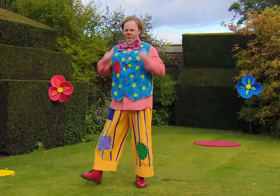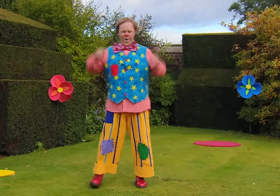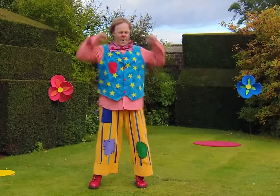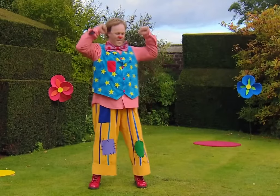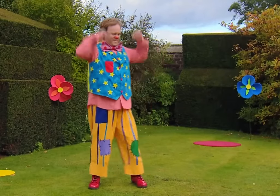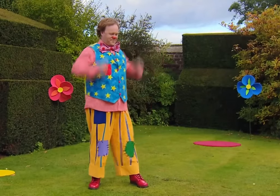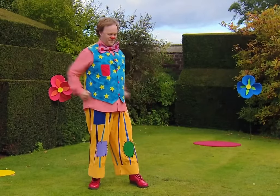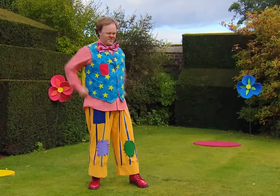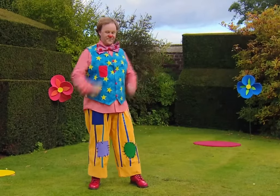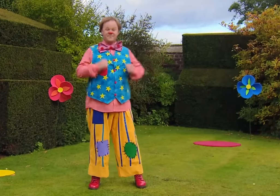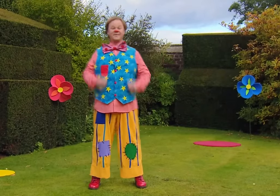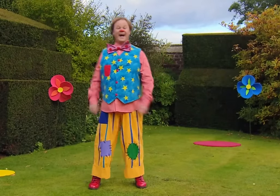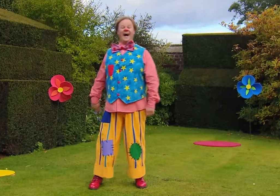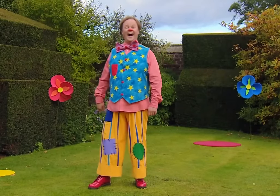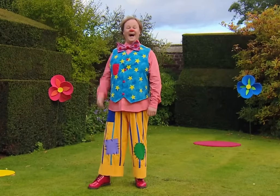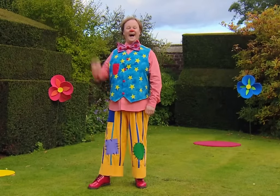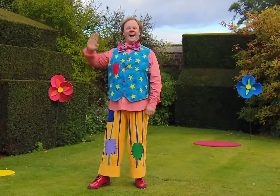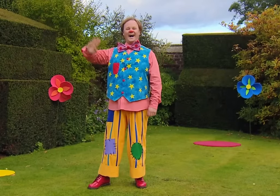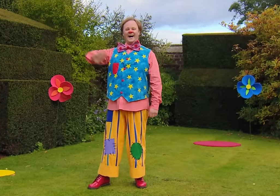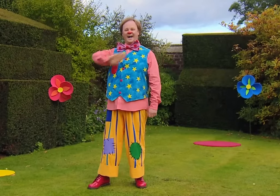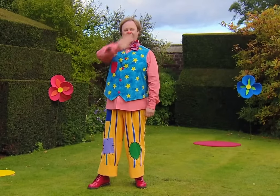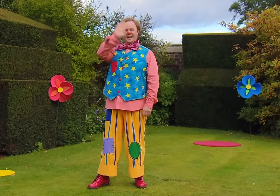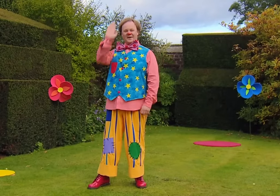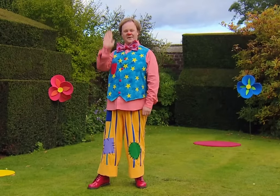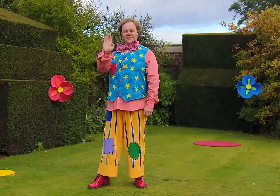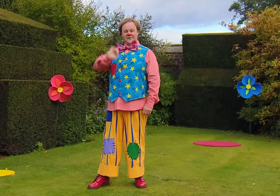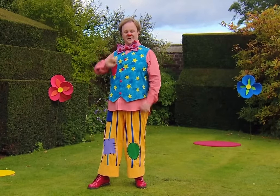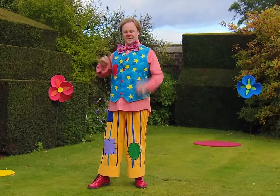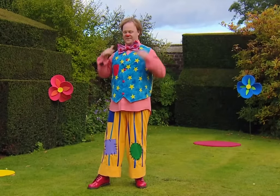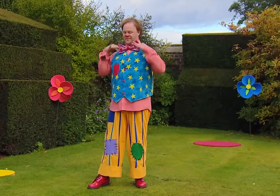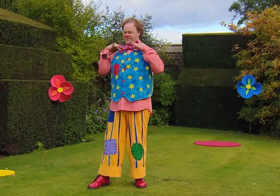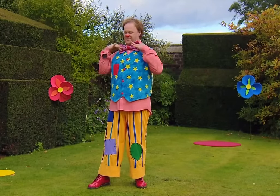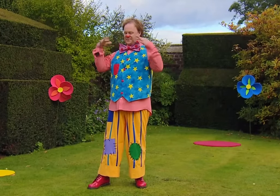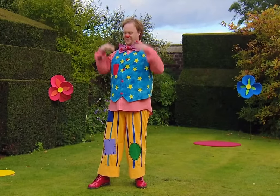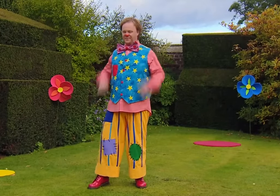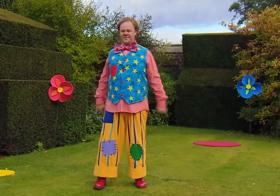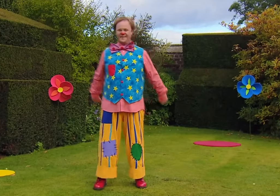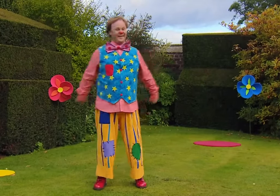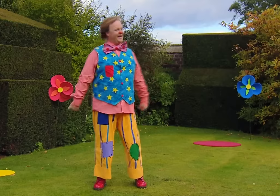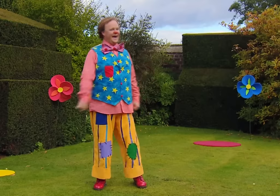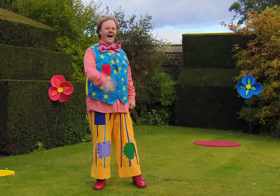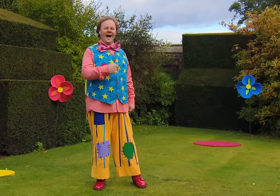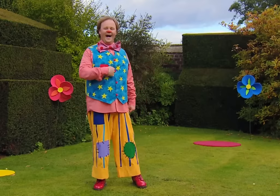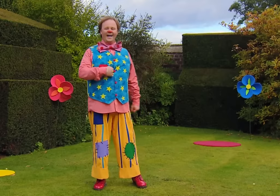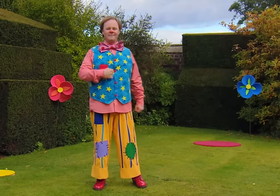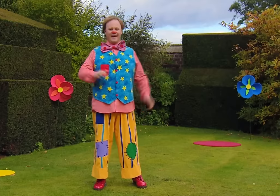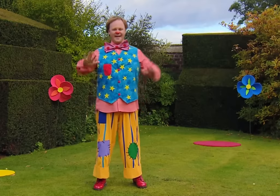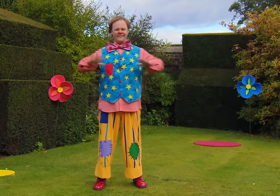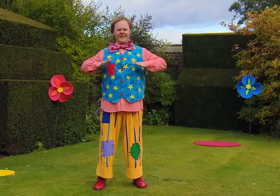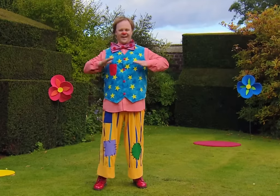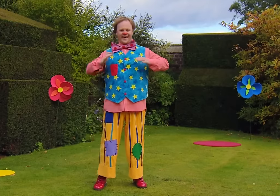Hello, Mr. Tumble. Hello. What are you doing? I'm getting ready